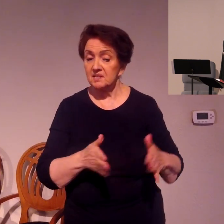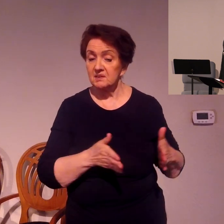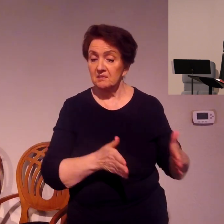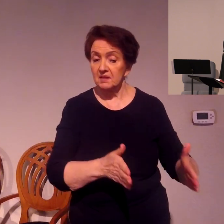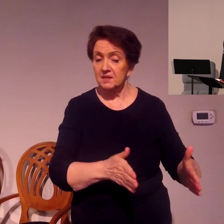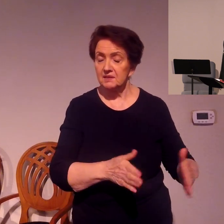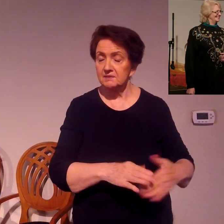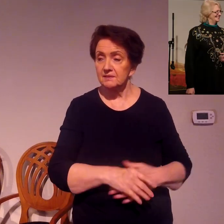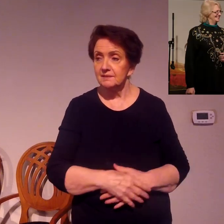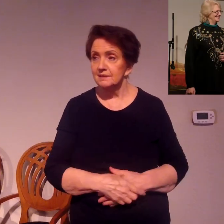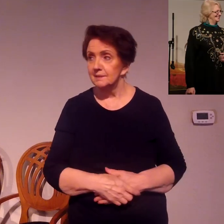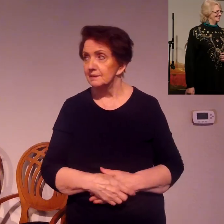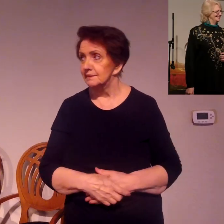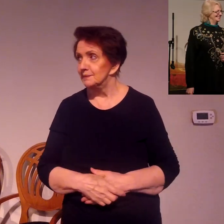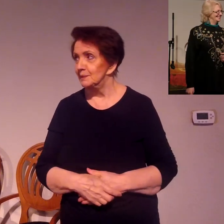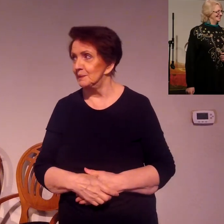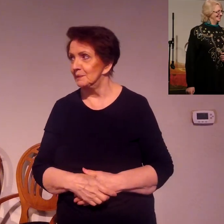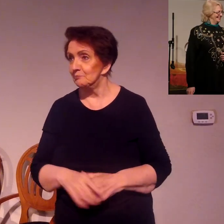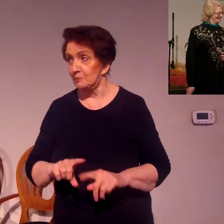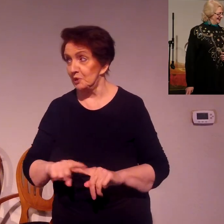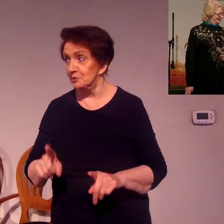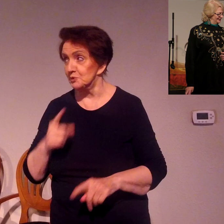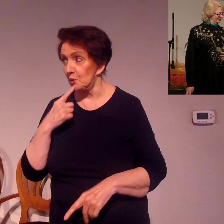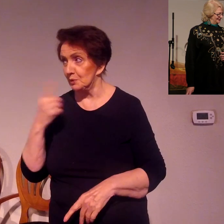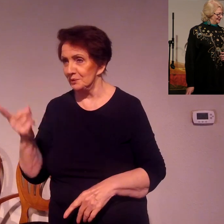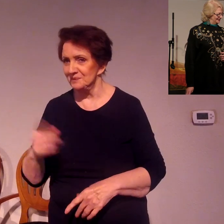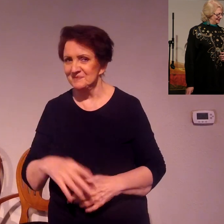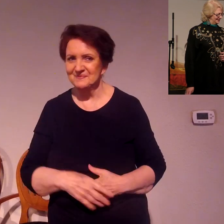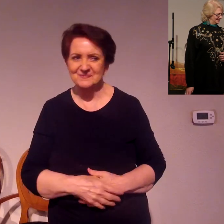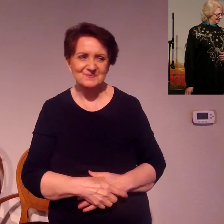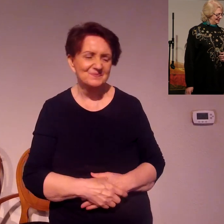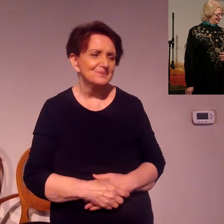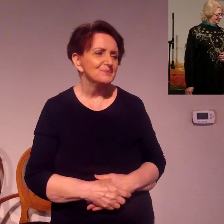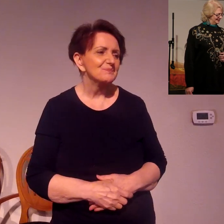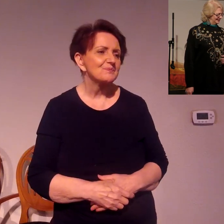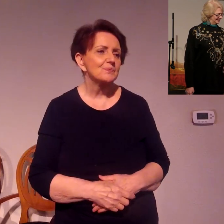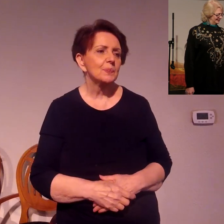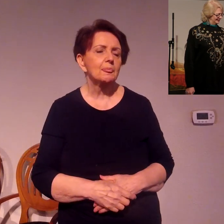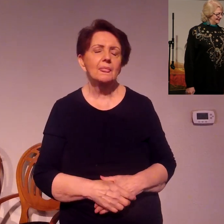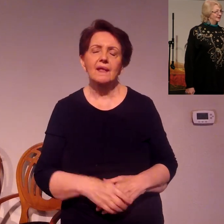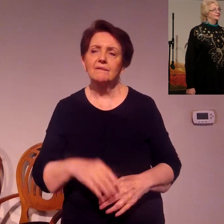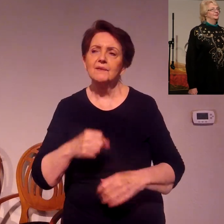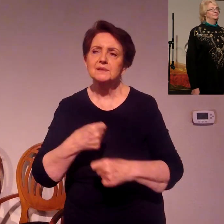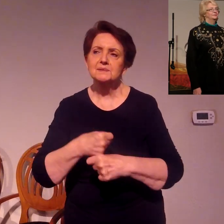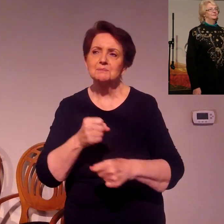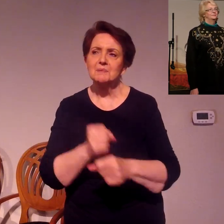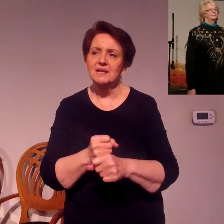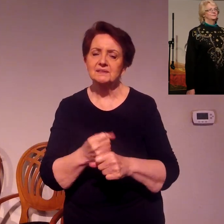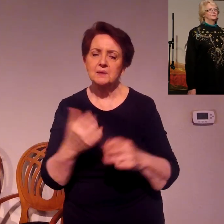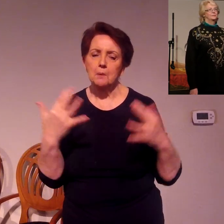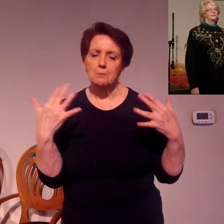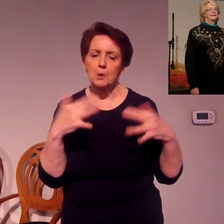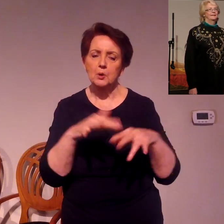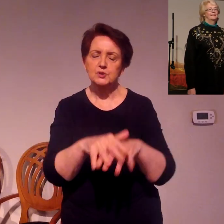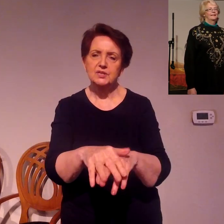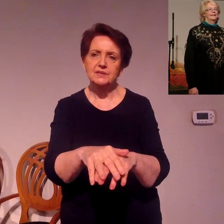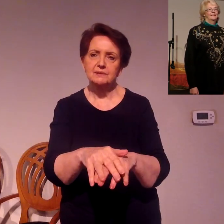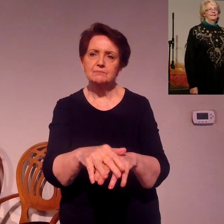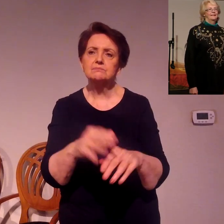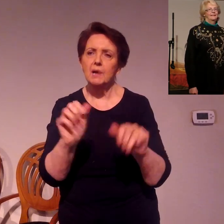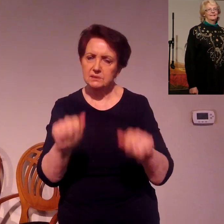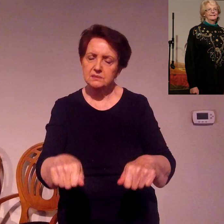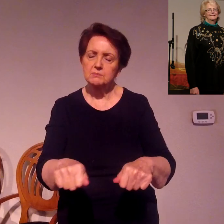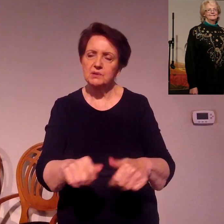that. When we stay in our own lane, this actually makes merging possible. We get